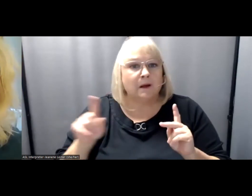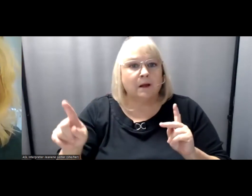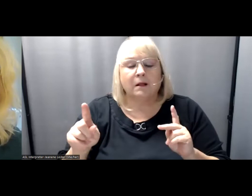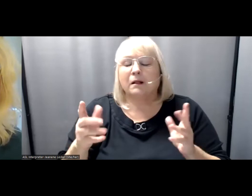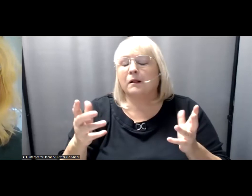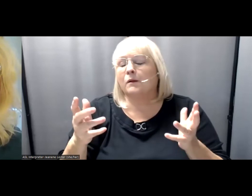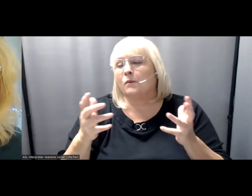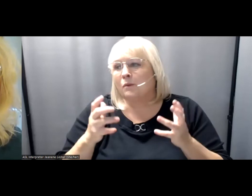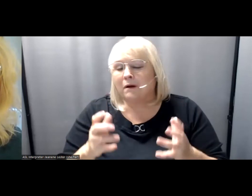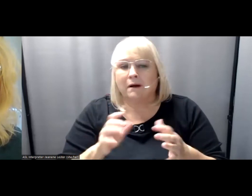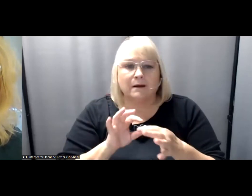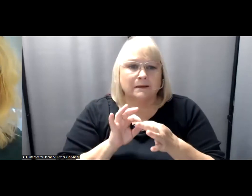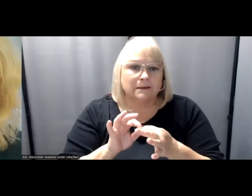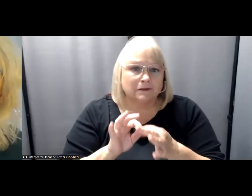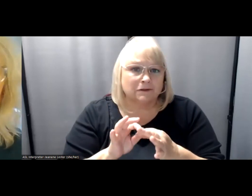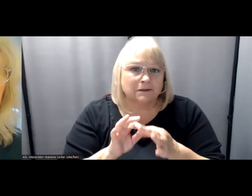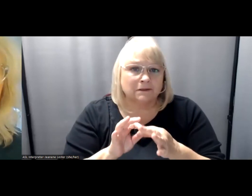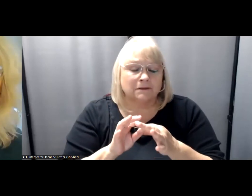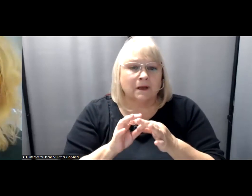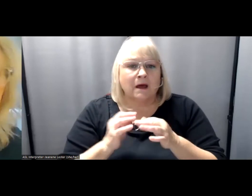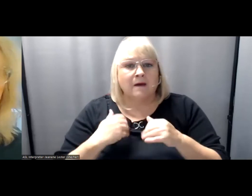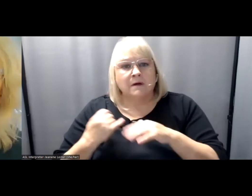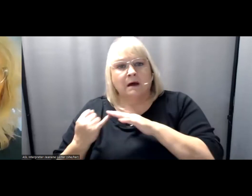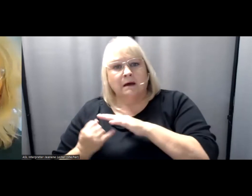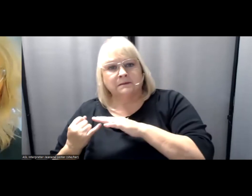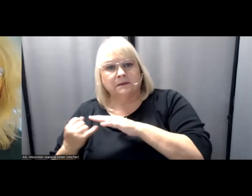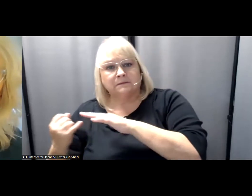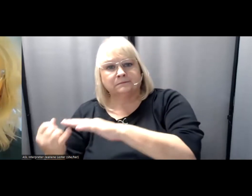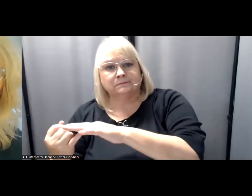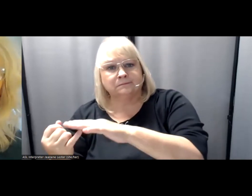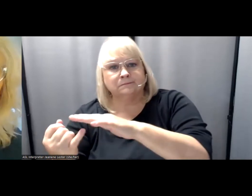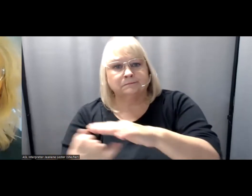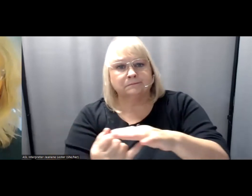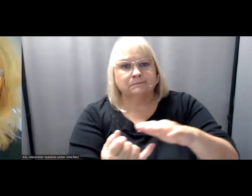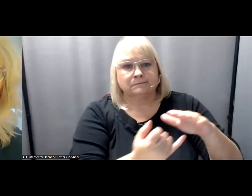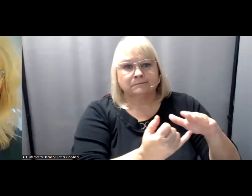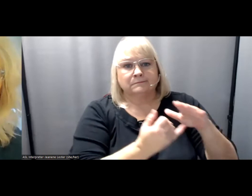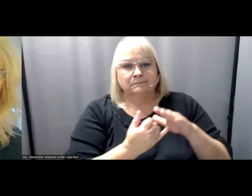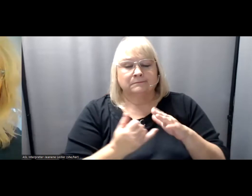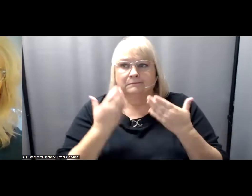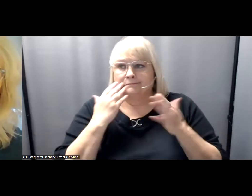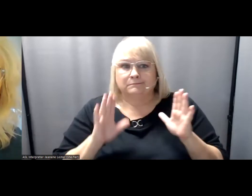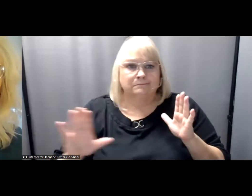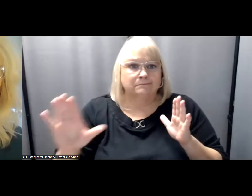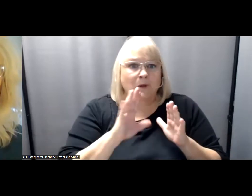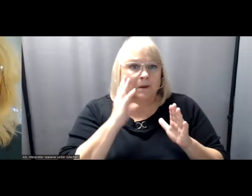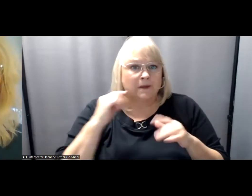reconnection. There's been isolation. We just don't know what people have been going through these past few years, have